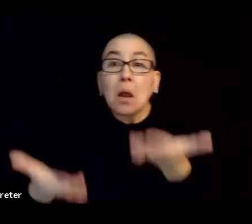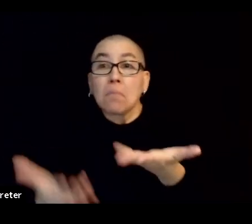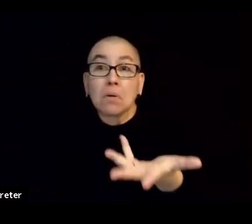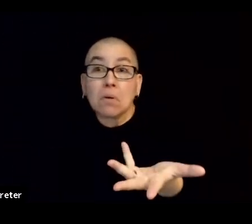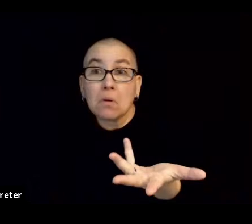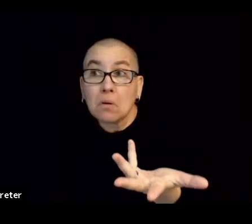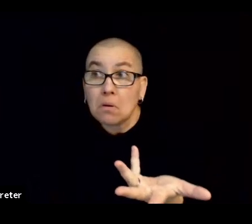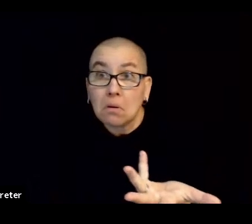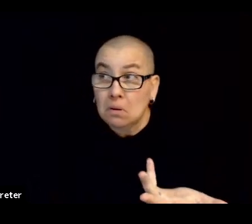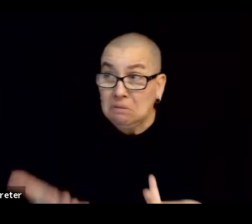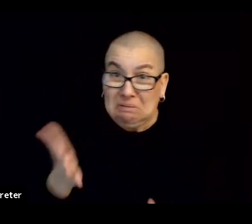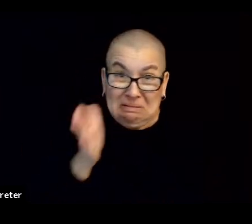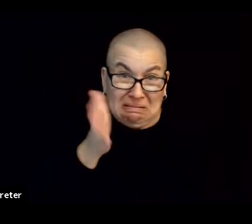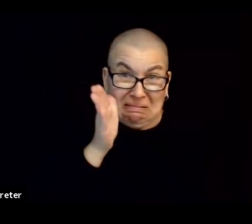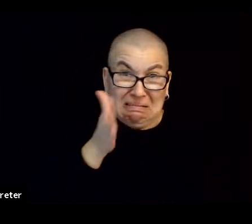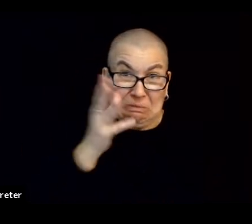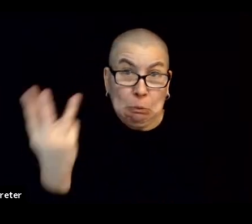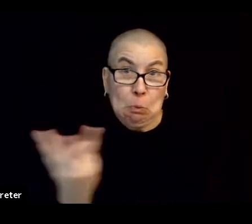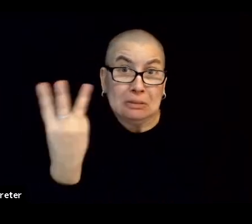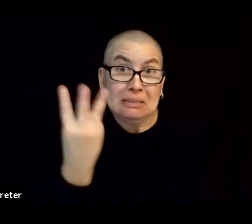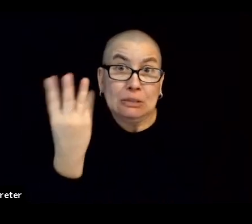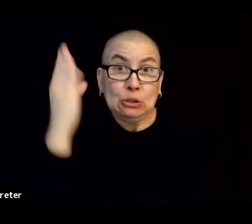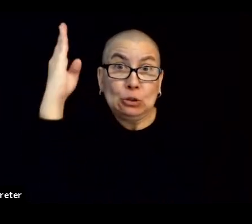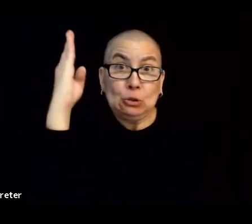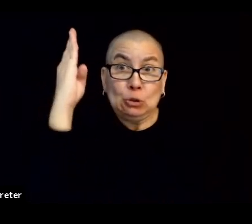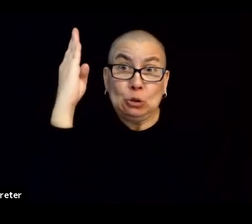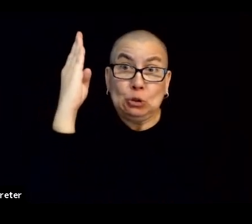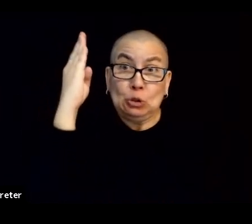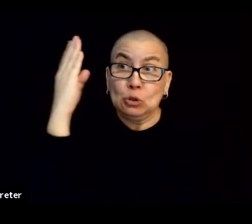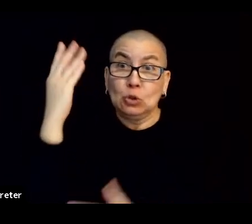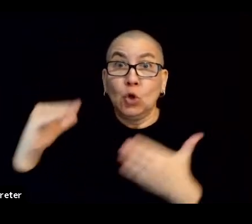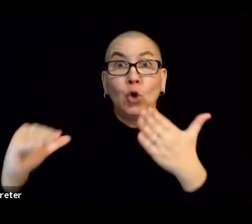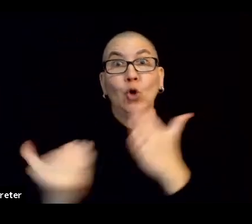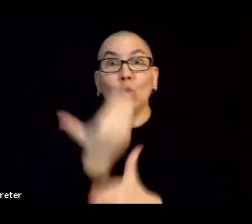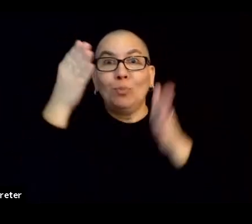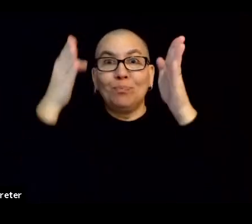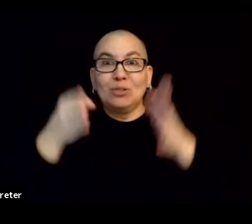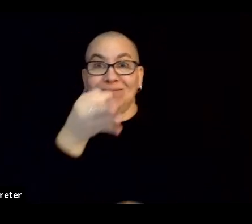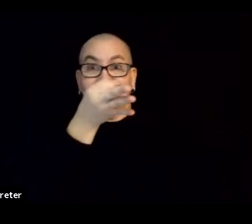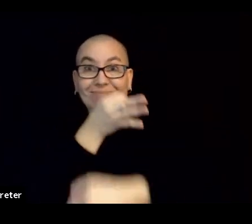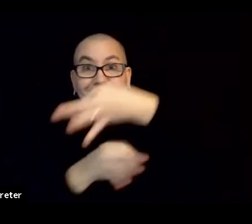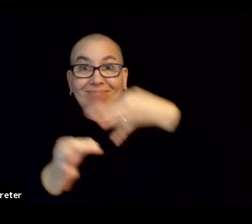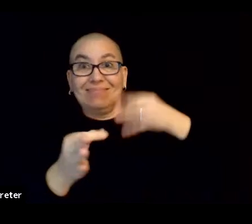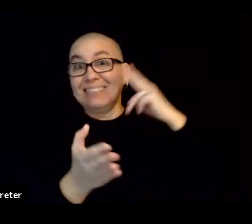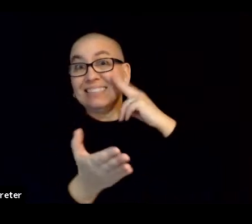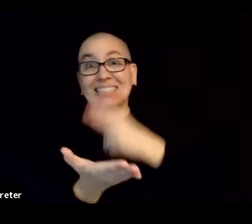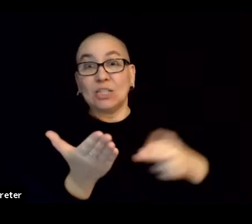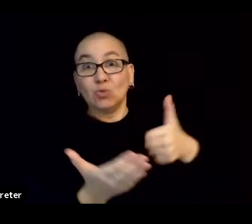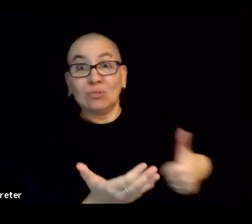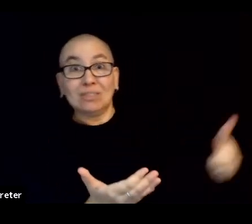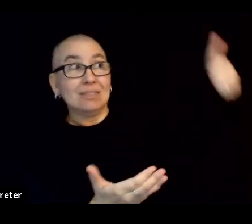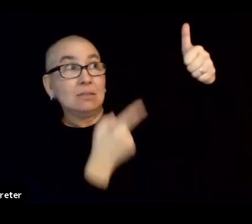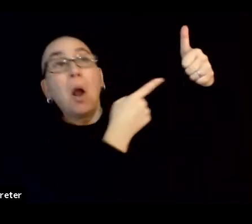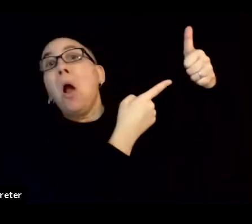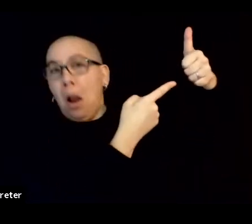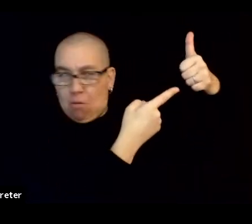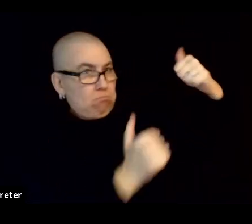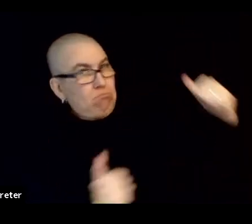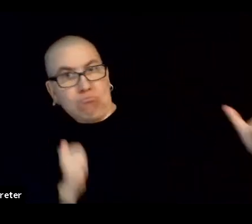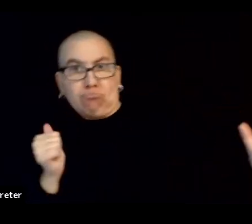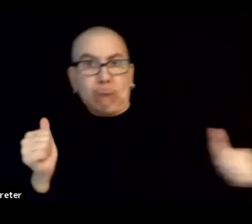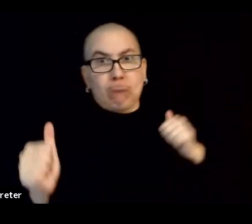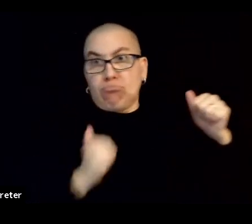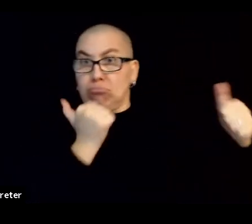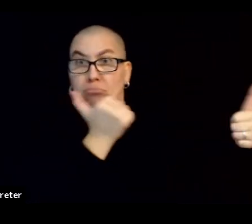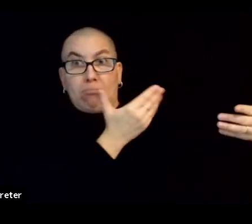new incoming Secretary Javier Becerra releases those immediately, and we get a call by Thursday night that our